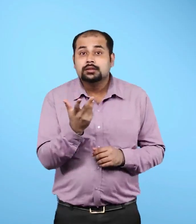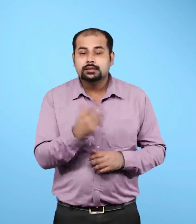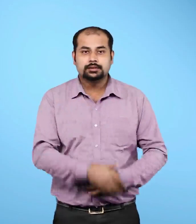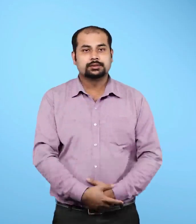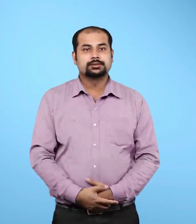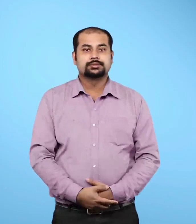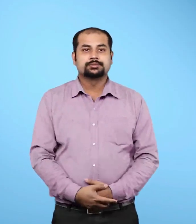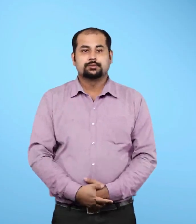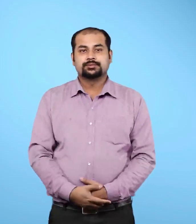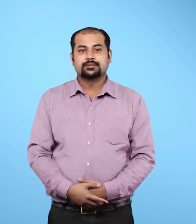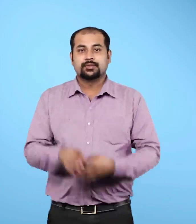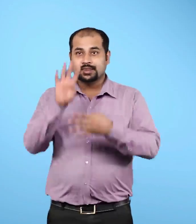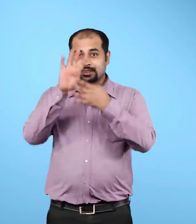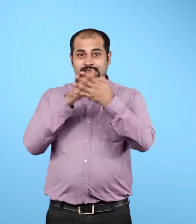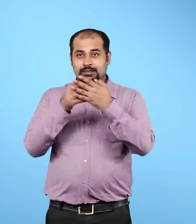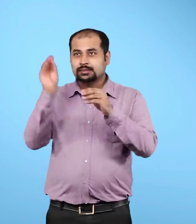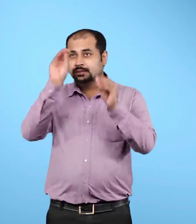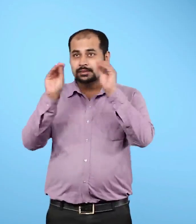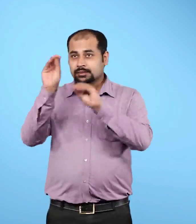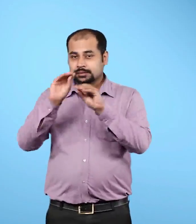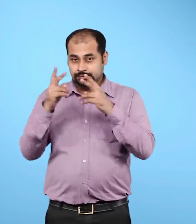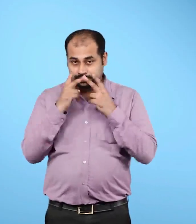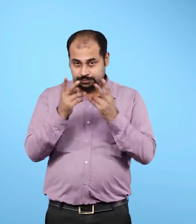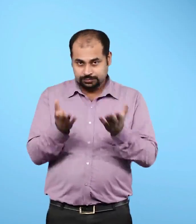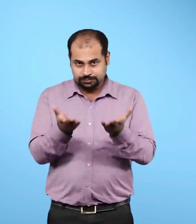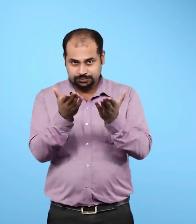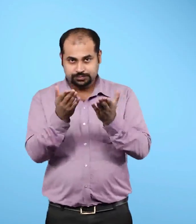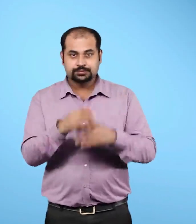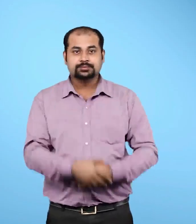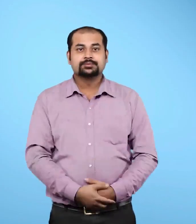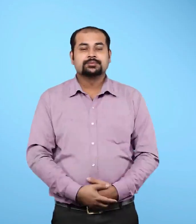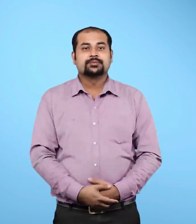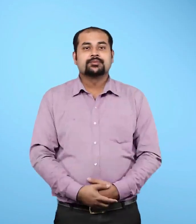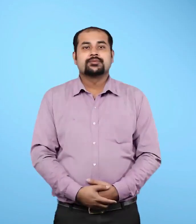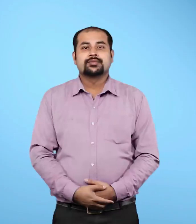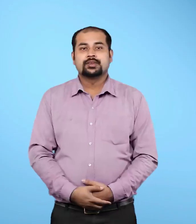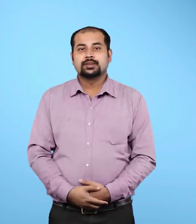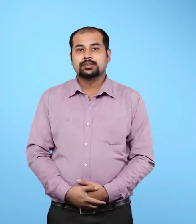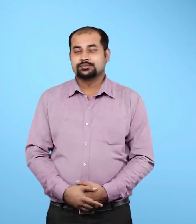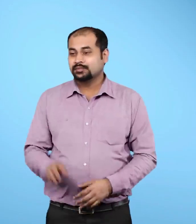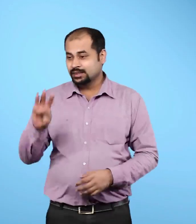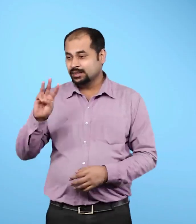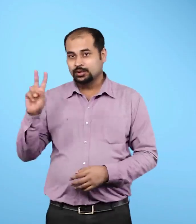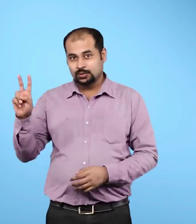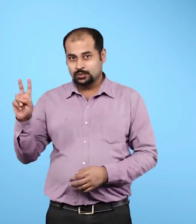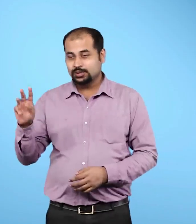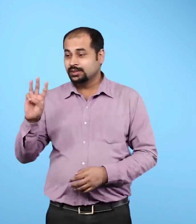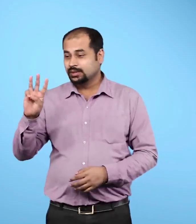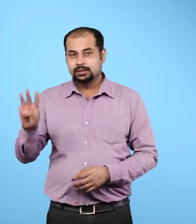Table for this question. Row 1,